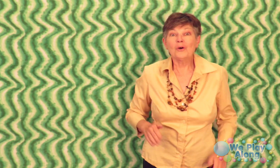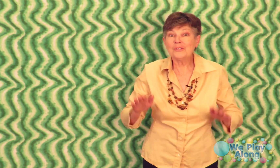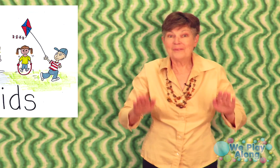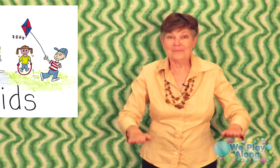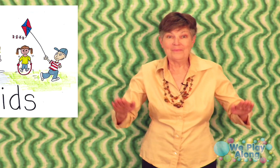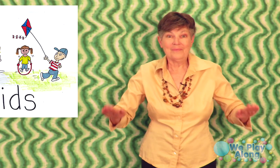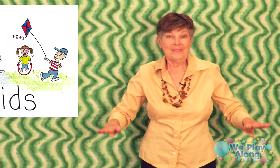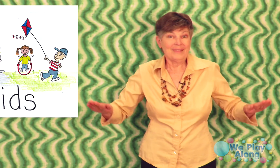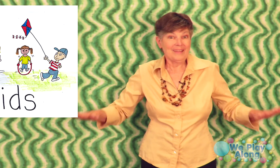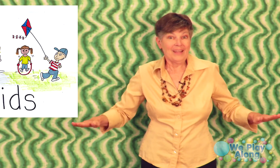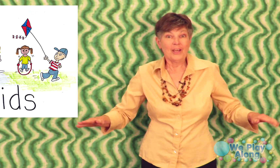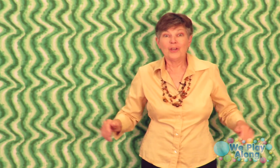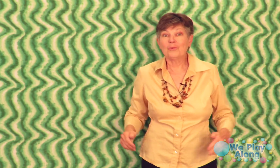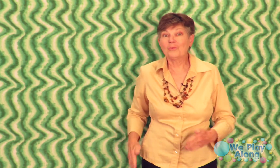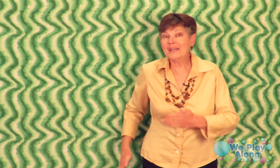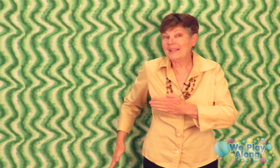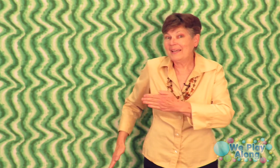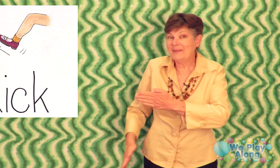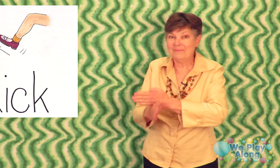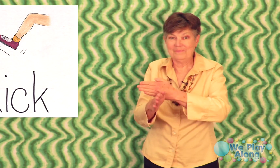those could really.